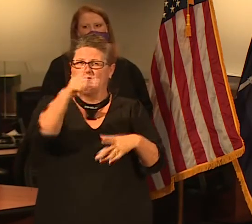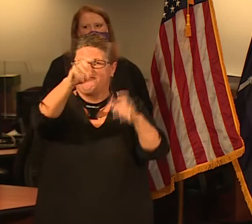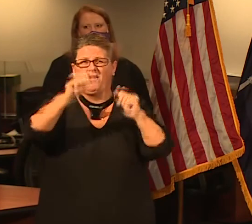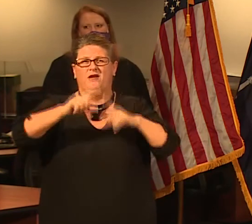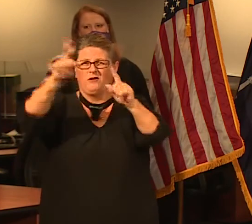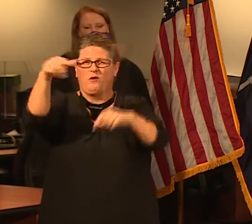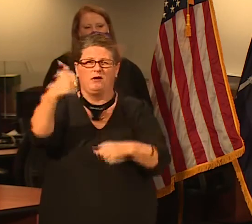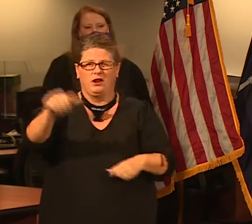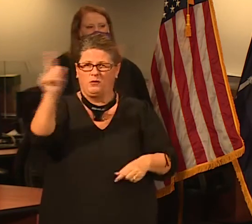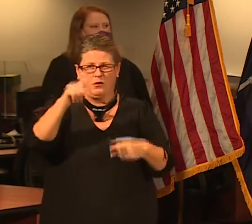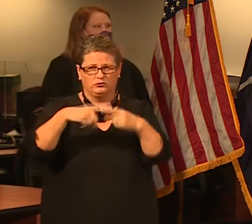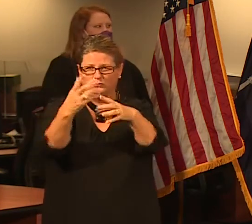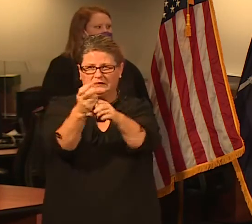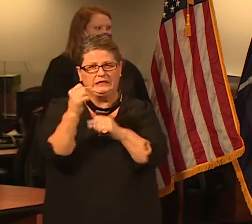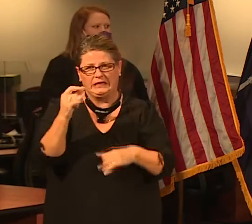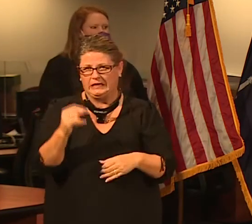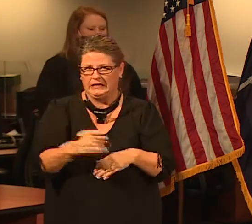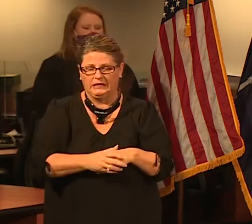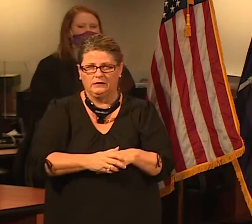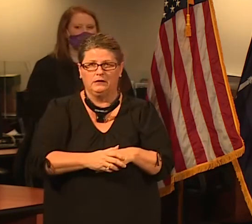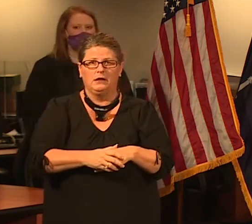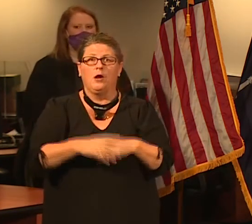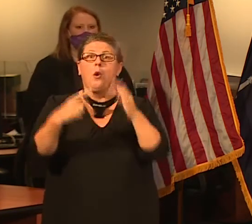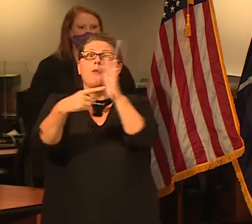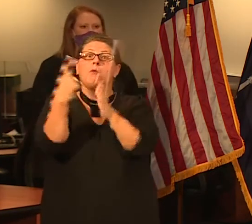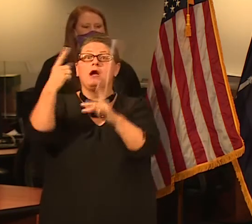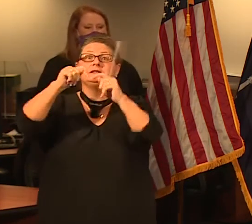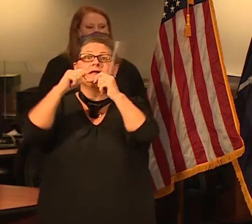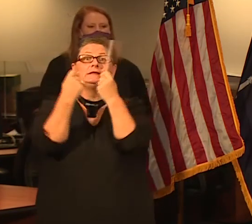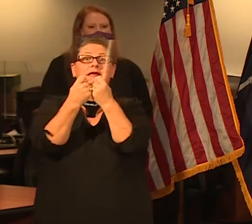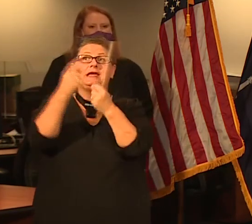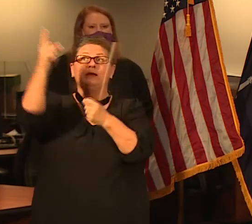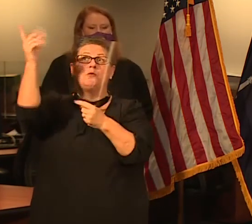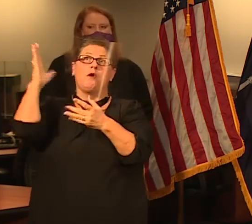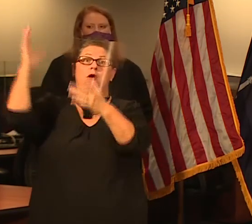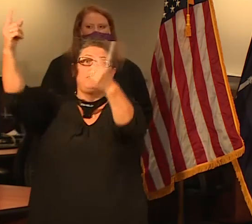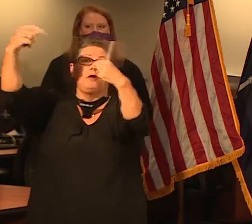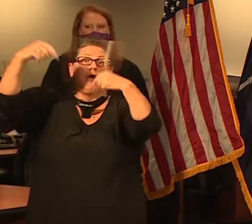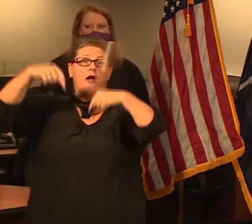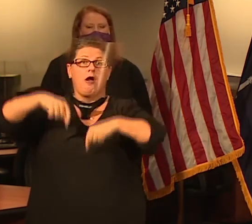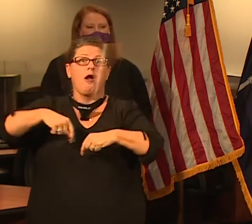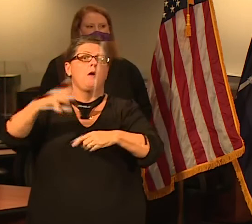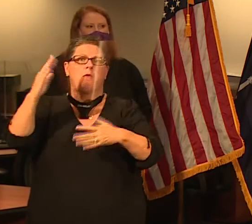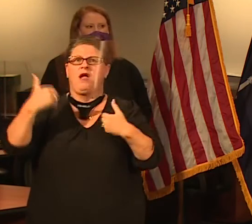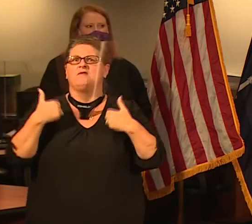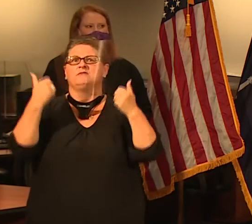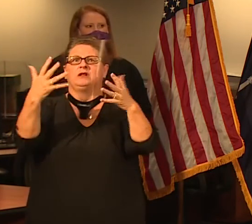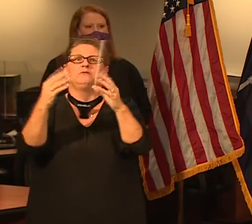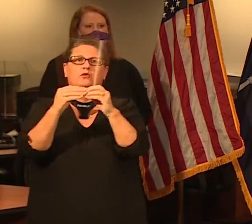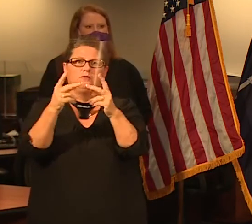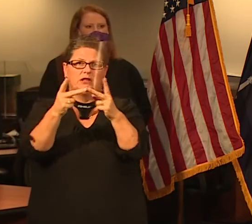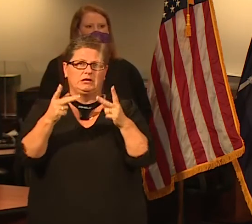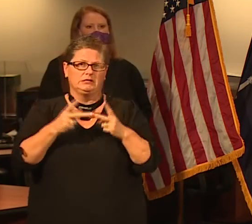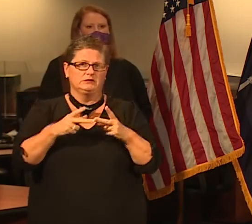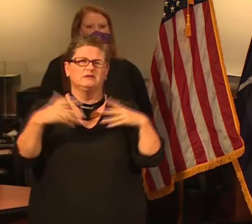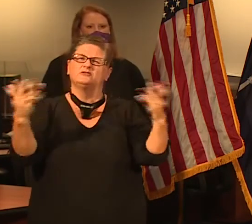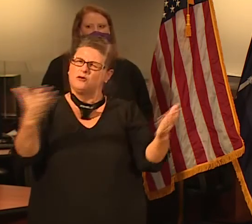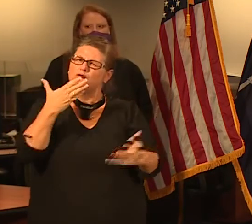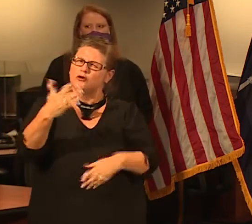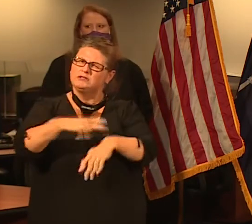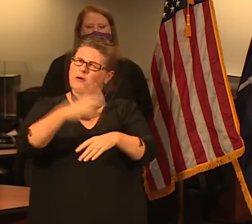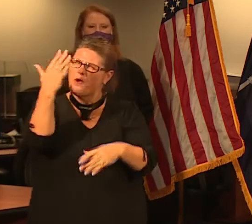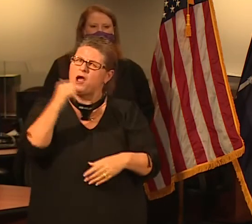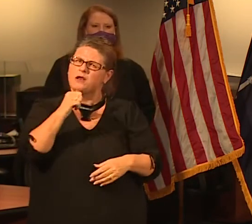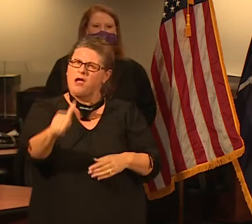in our state and going to be more so when that team gets here, that it's a good time to get tested. And it doesn't